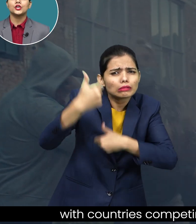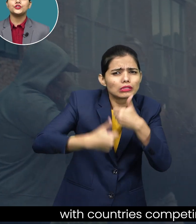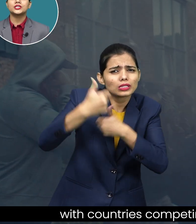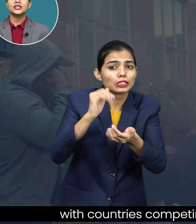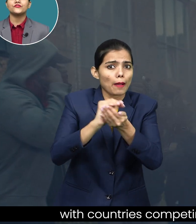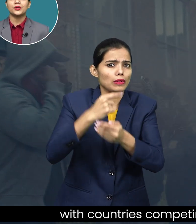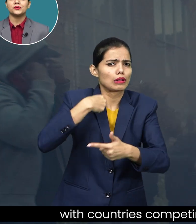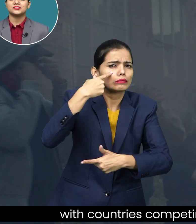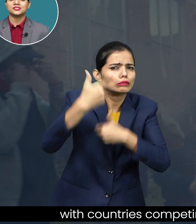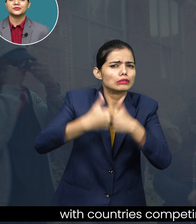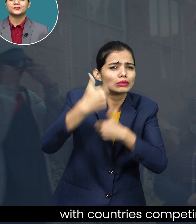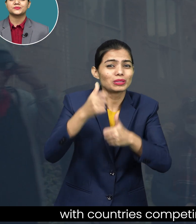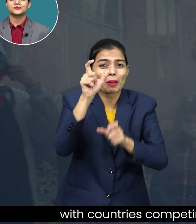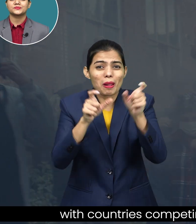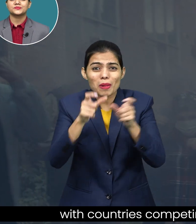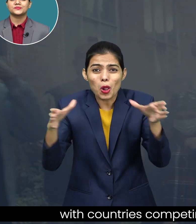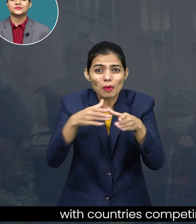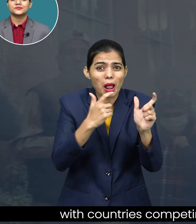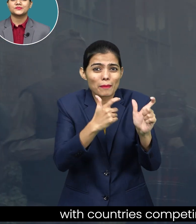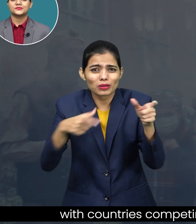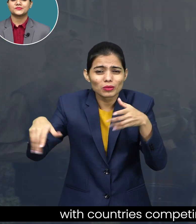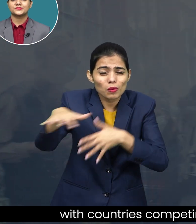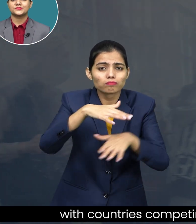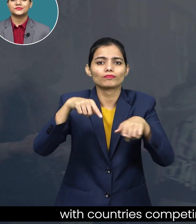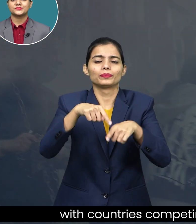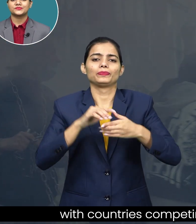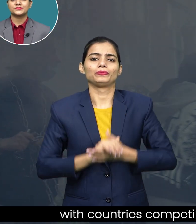stockpile nuclear weapons.